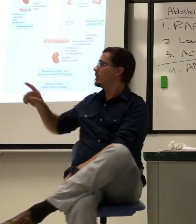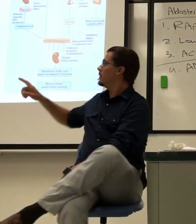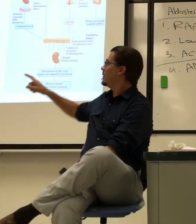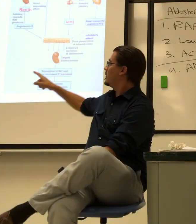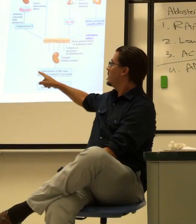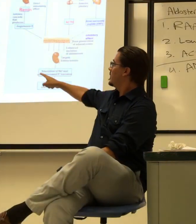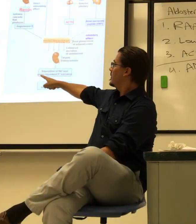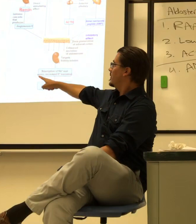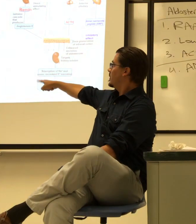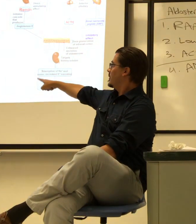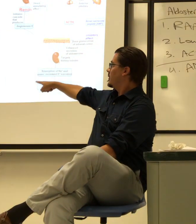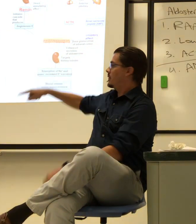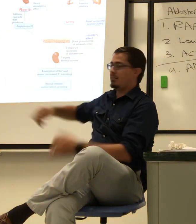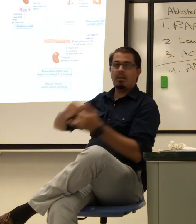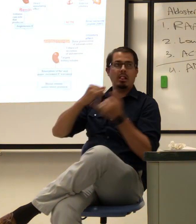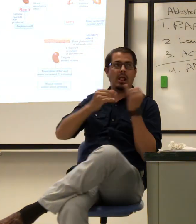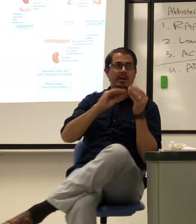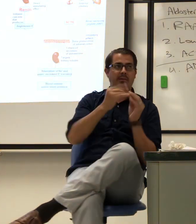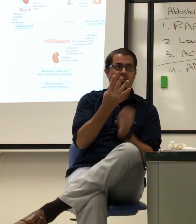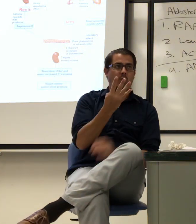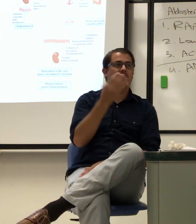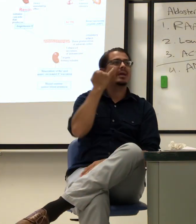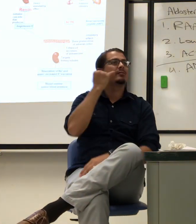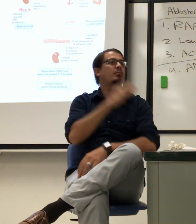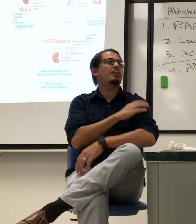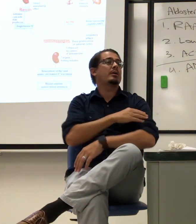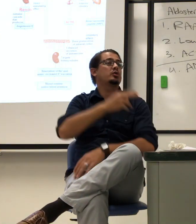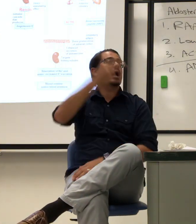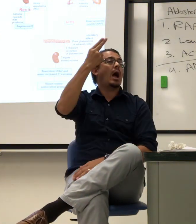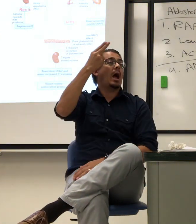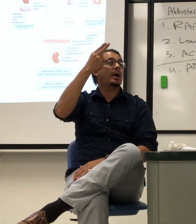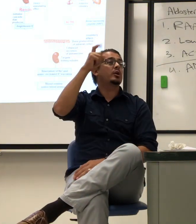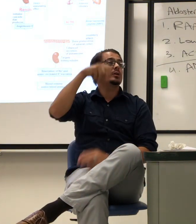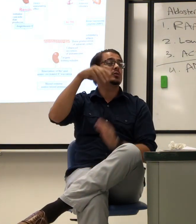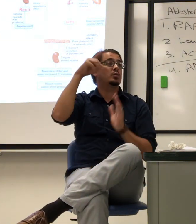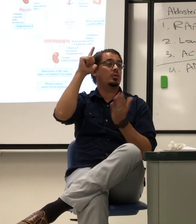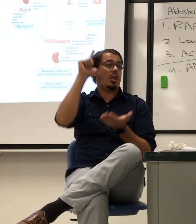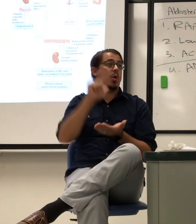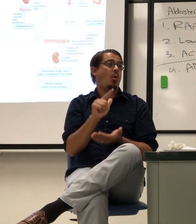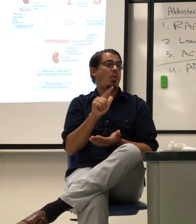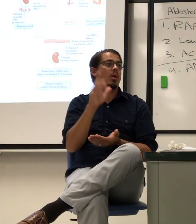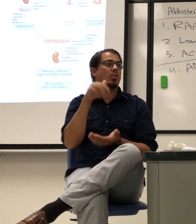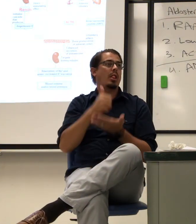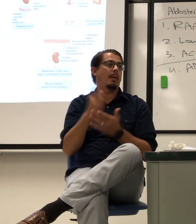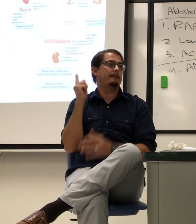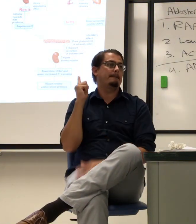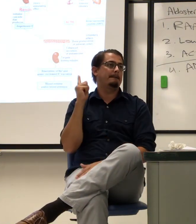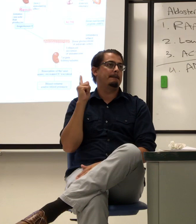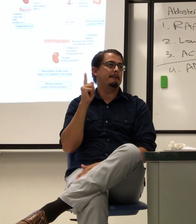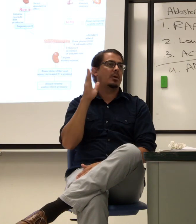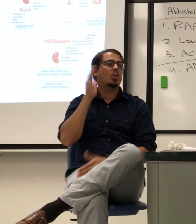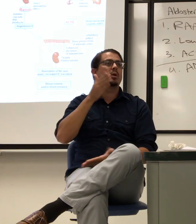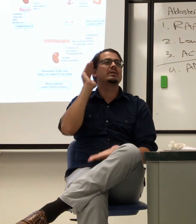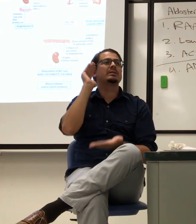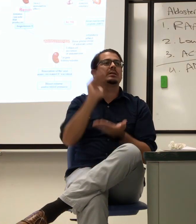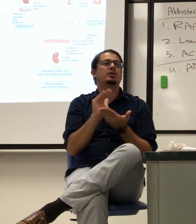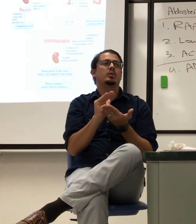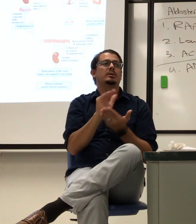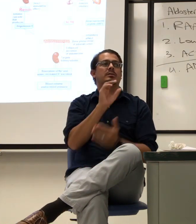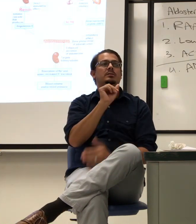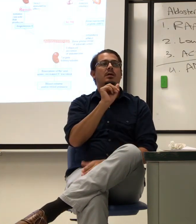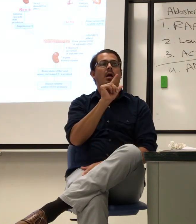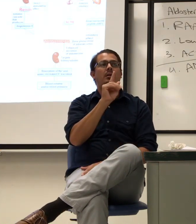If blood pressure is too high and you want to lower it, that can help. It would do so by decreasing